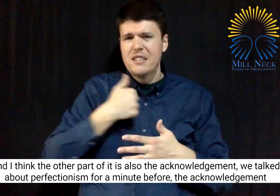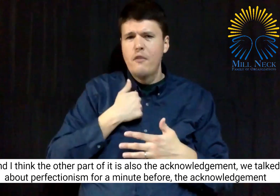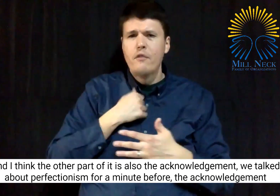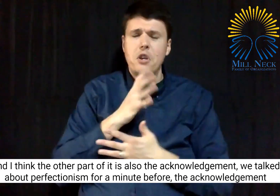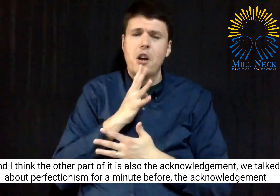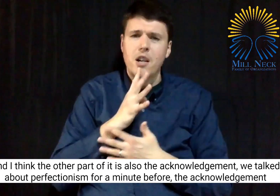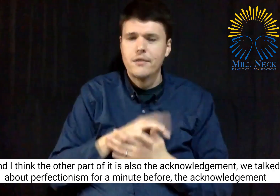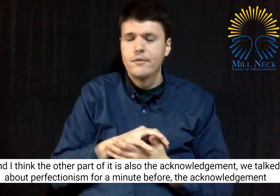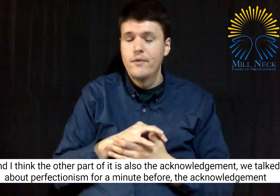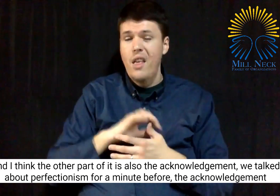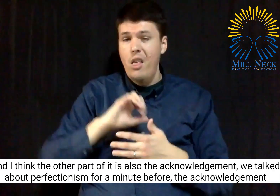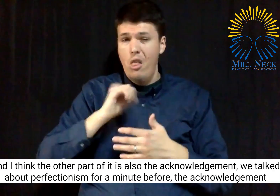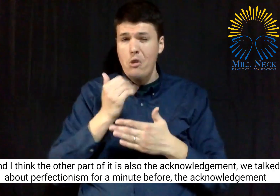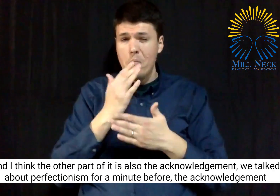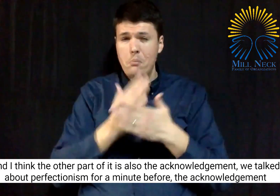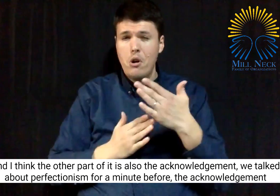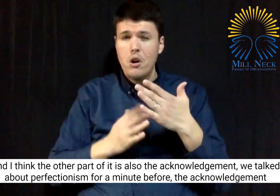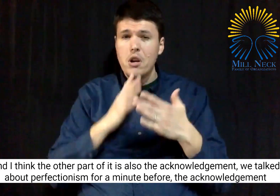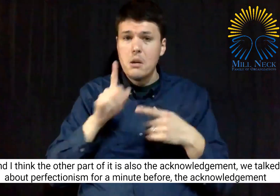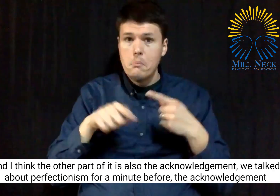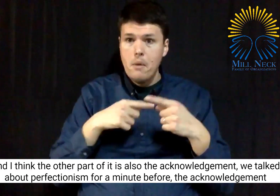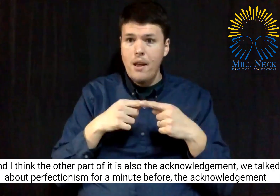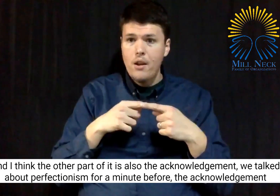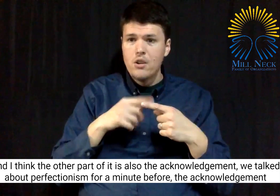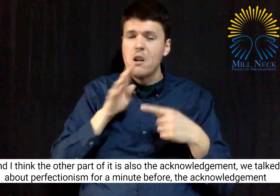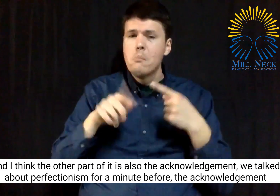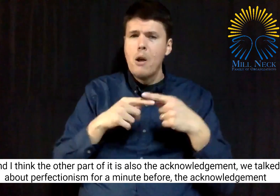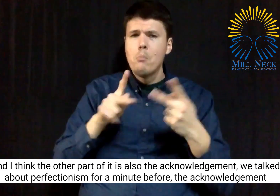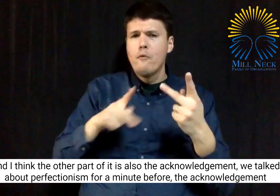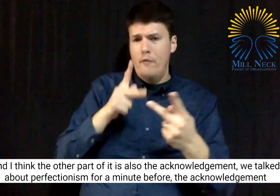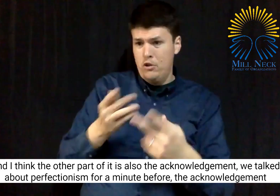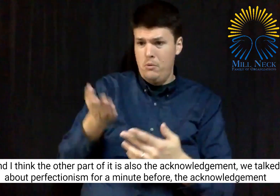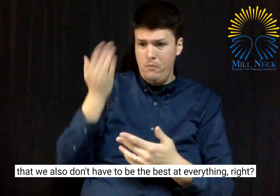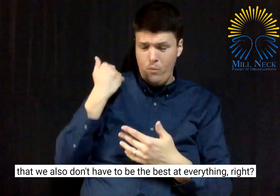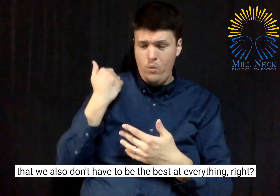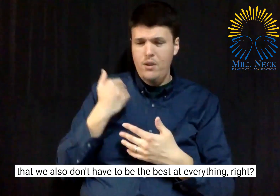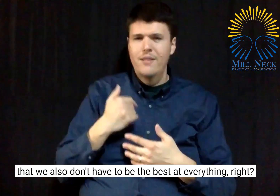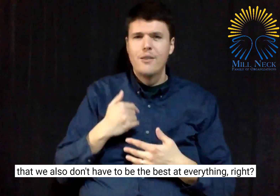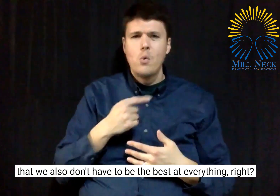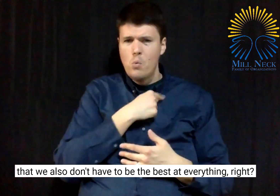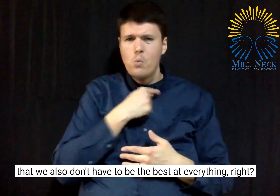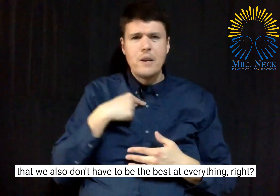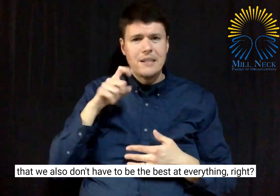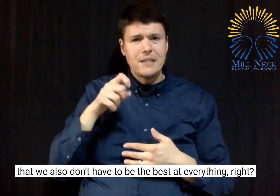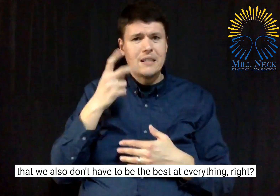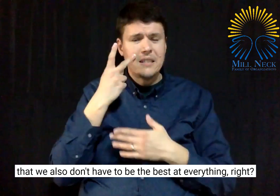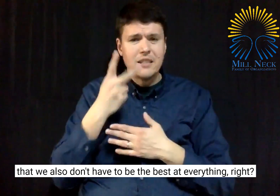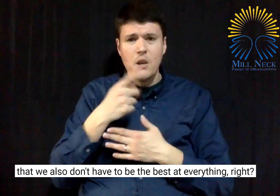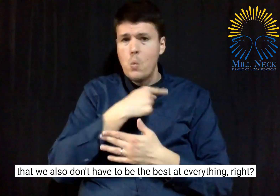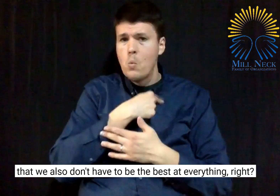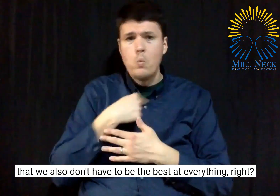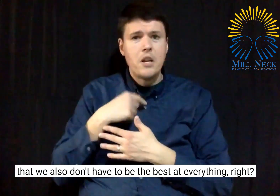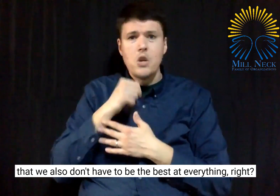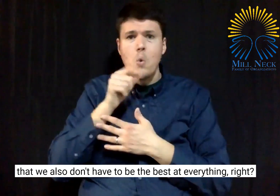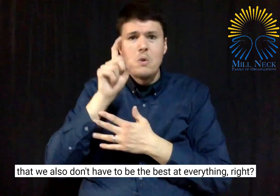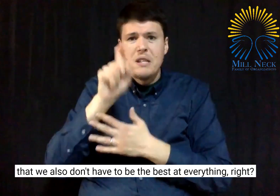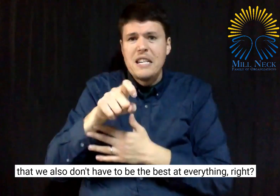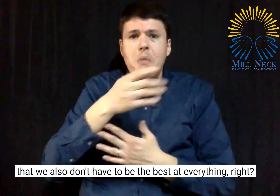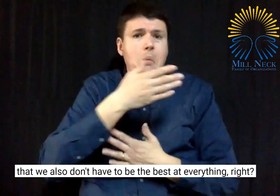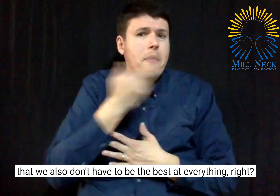the acknowledgement, like we talked about perfectionism for a minute before, the acknowledgement that like, we also don't have to be the best at everything, right?